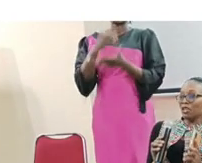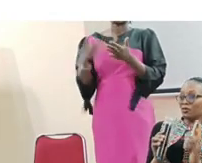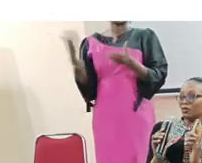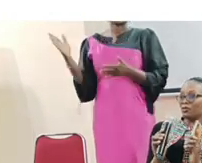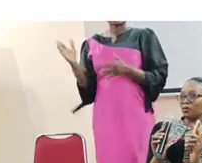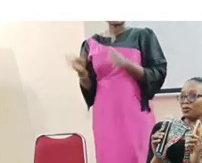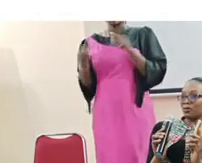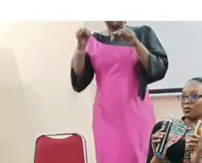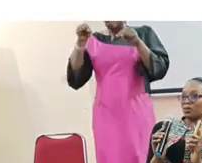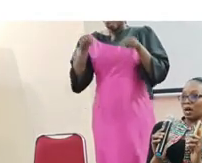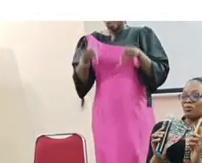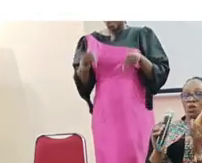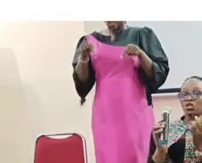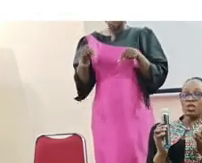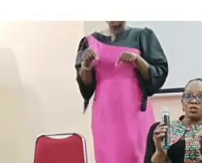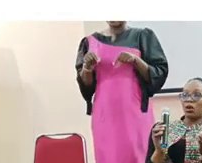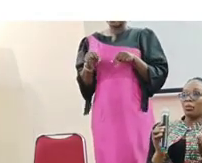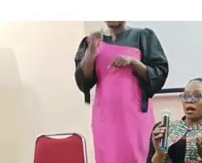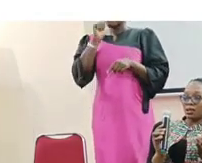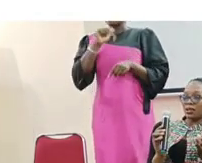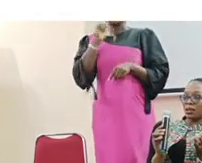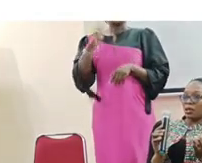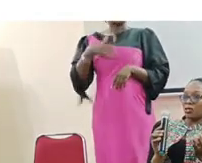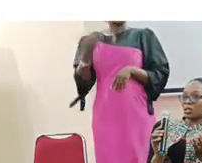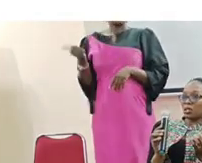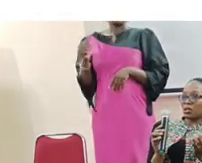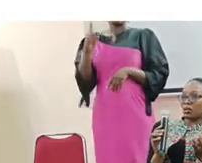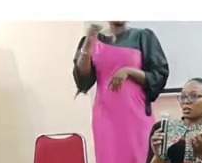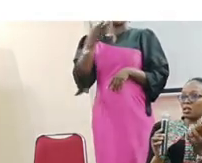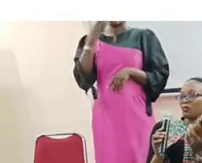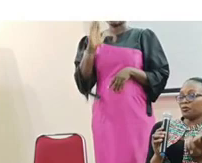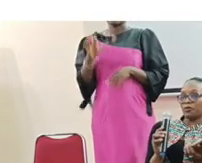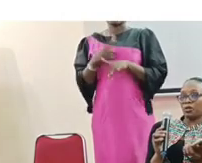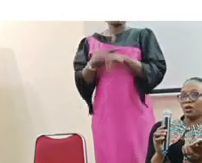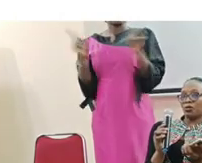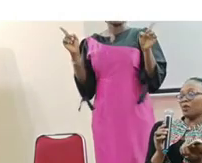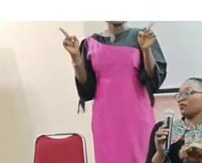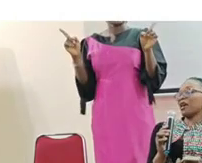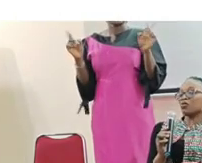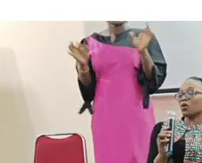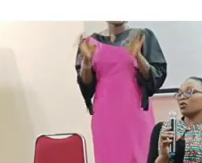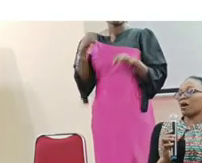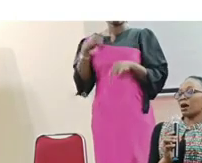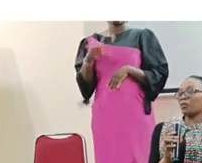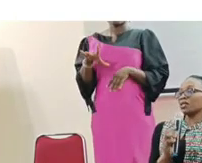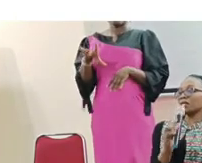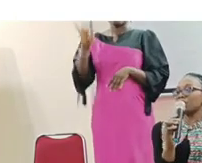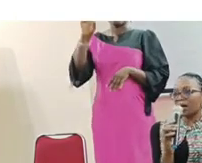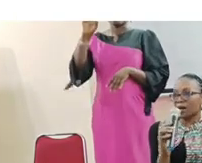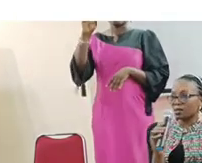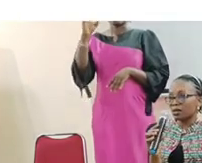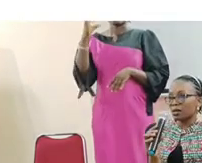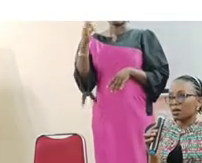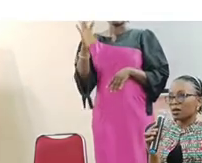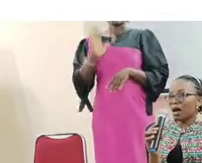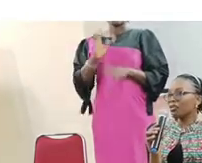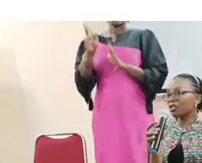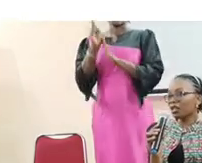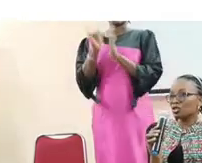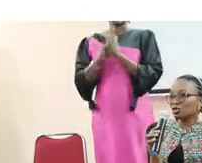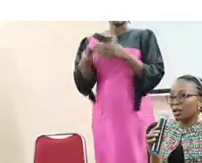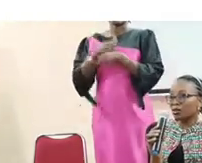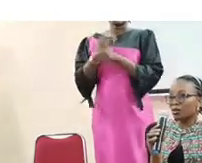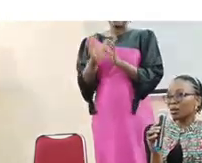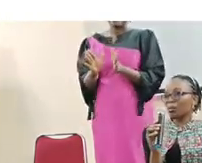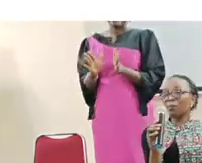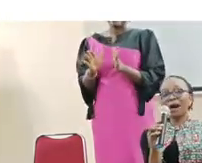Today, if I'm not wishing anyone bad, but if we find one of our policymakers having